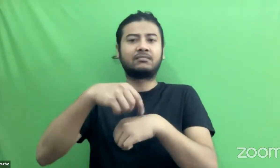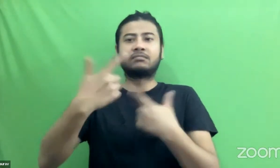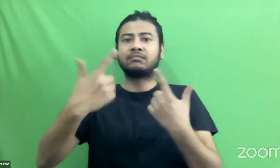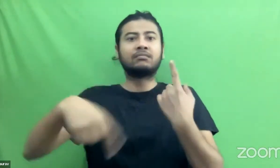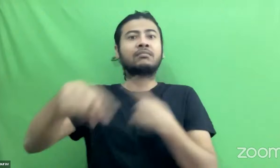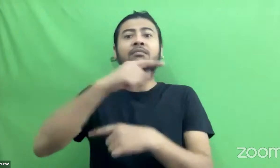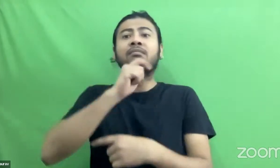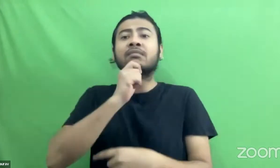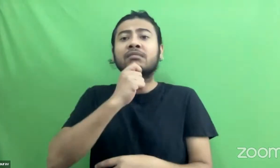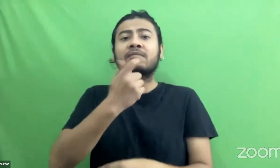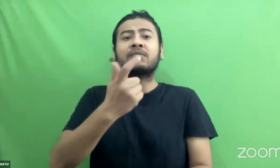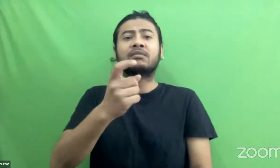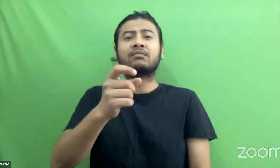say short is, what is the